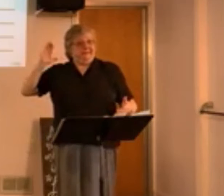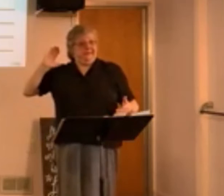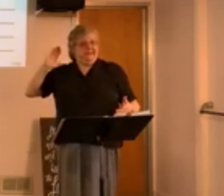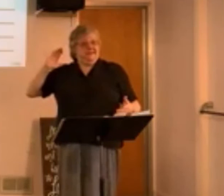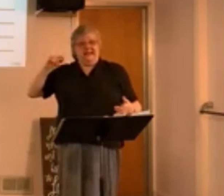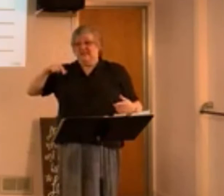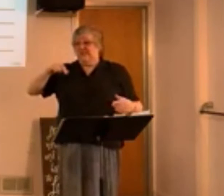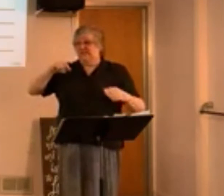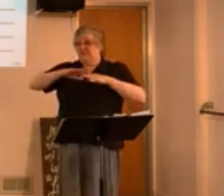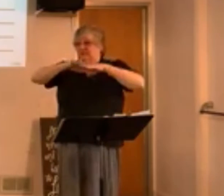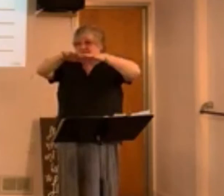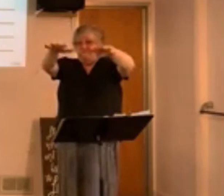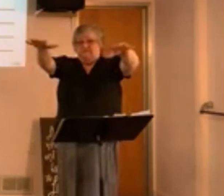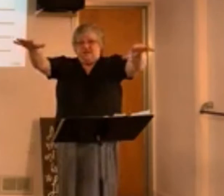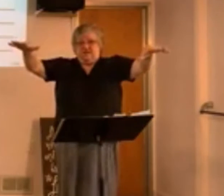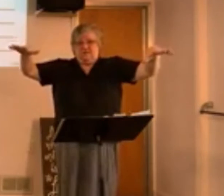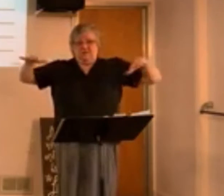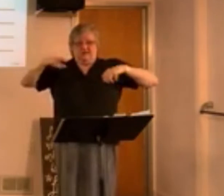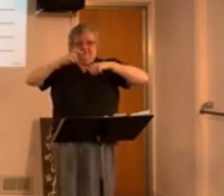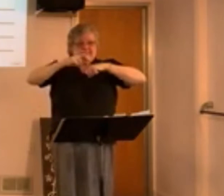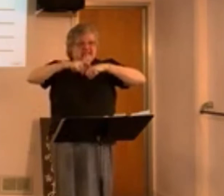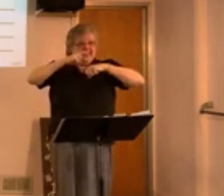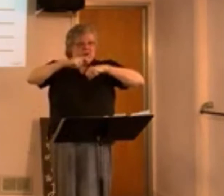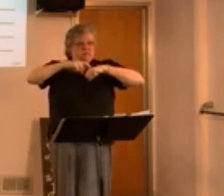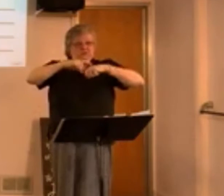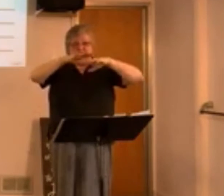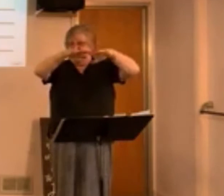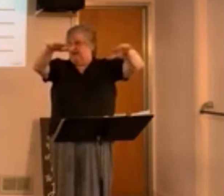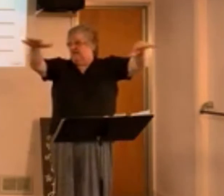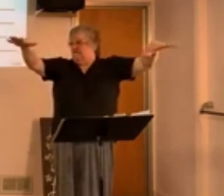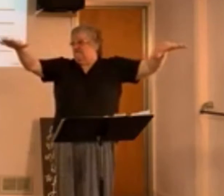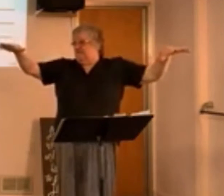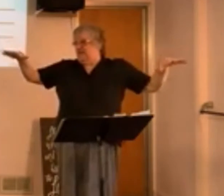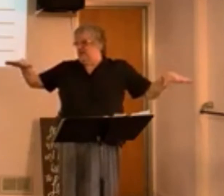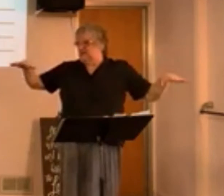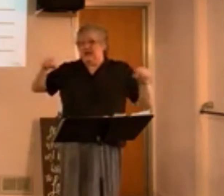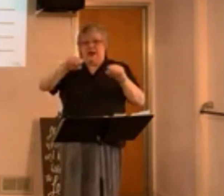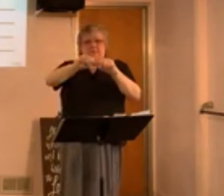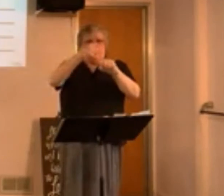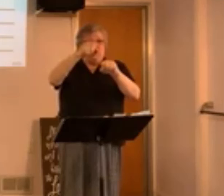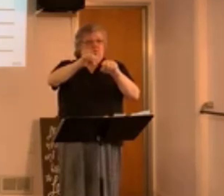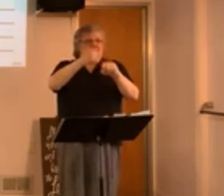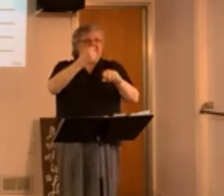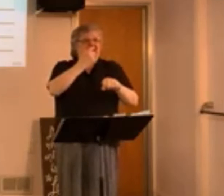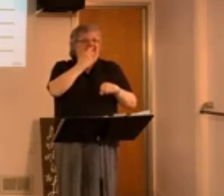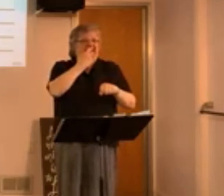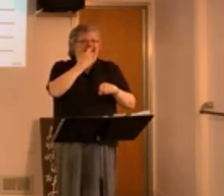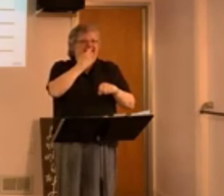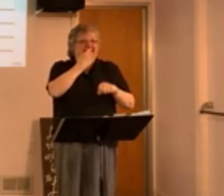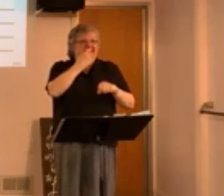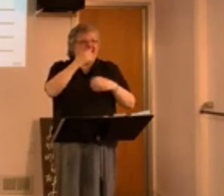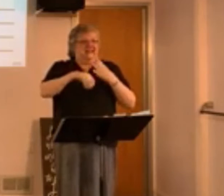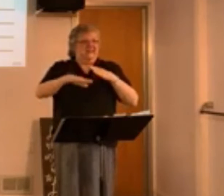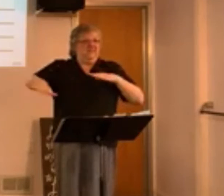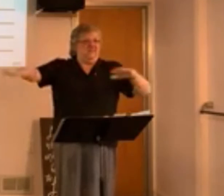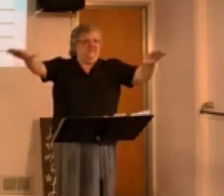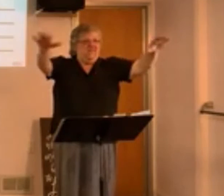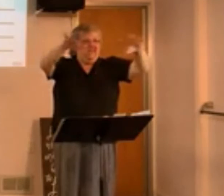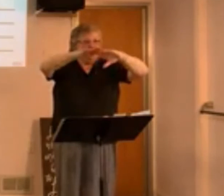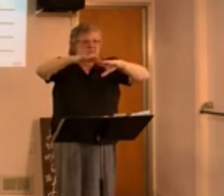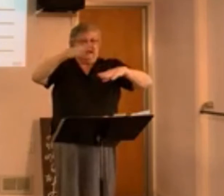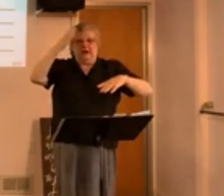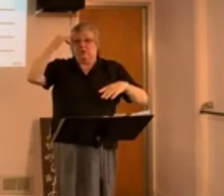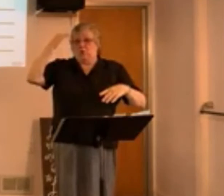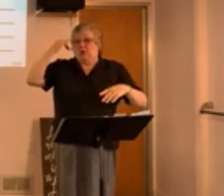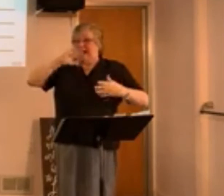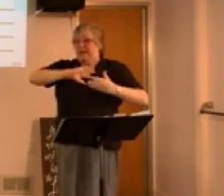just a huge potato field with lots of broken pottery in the field. I don't know